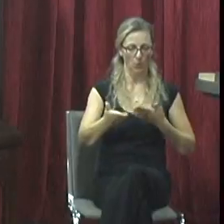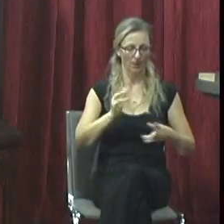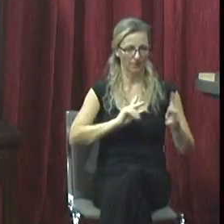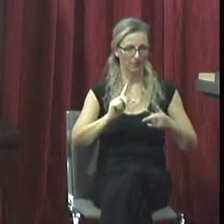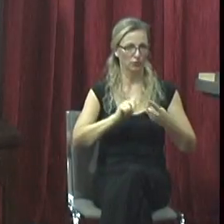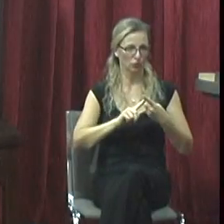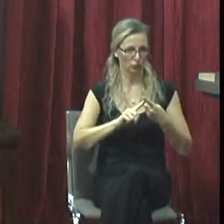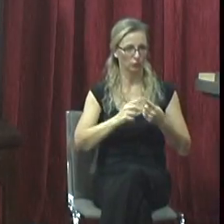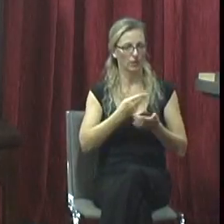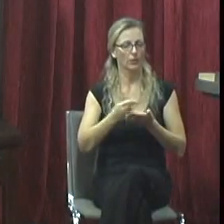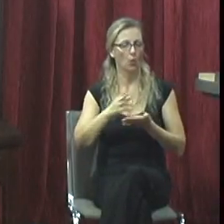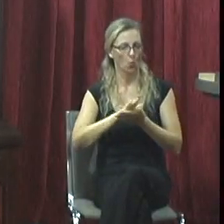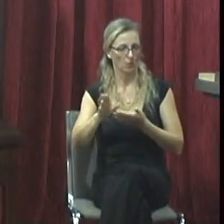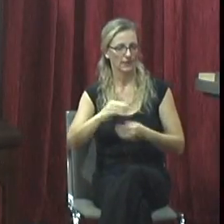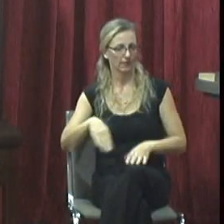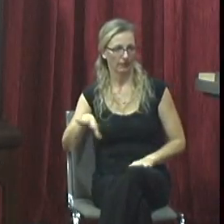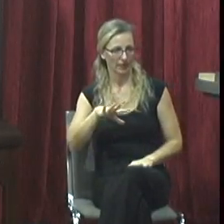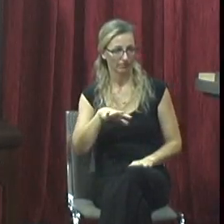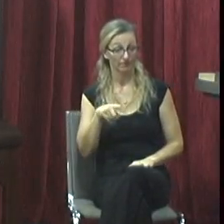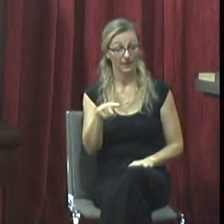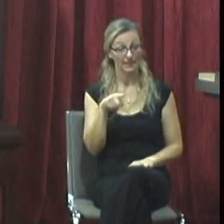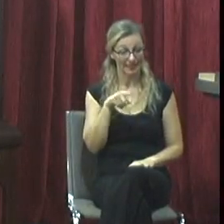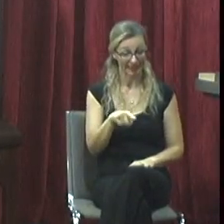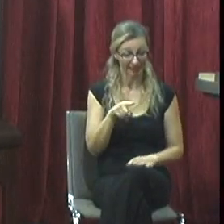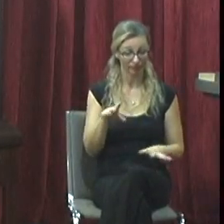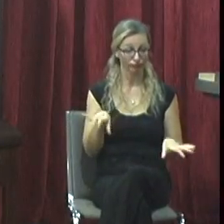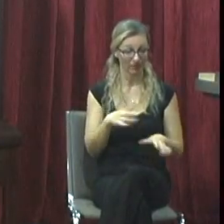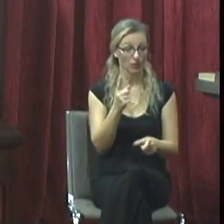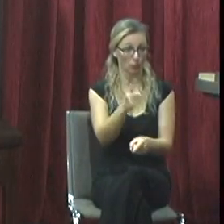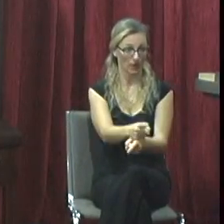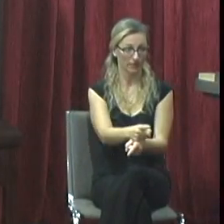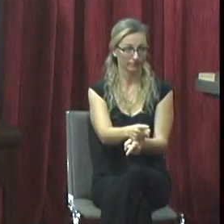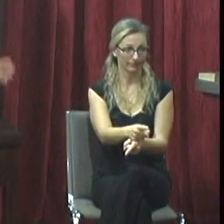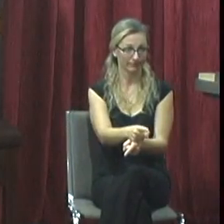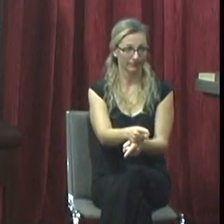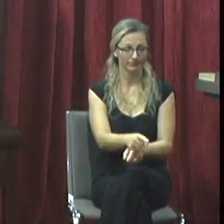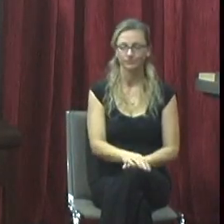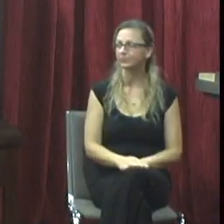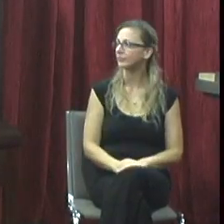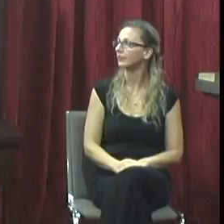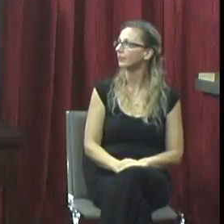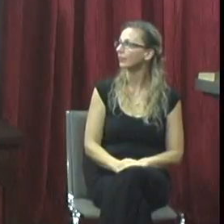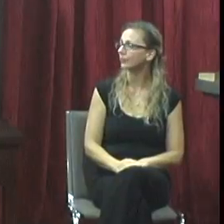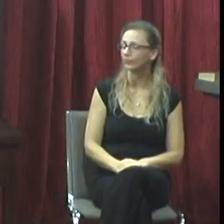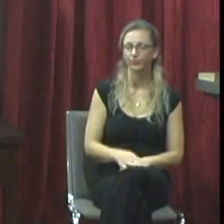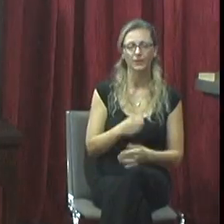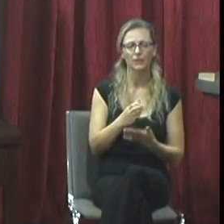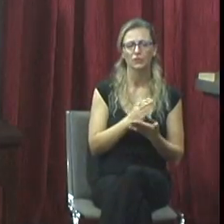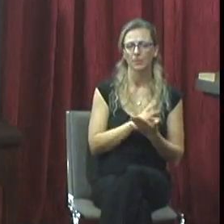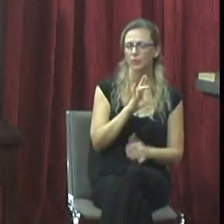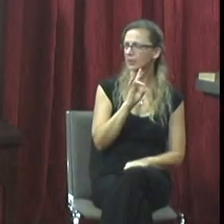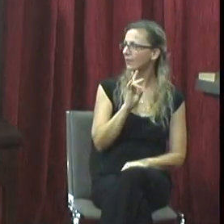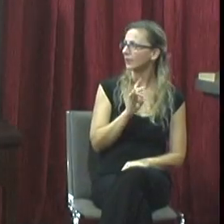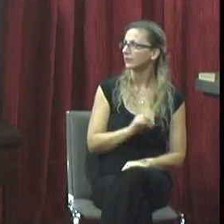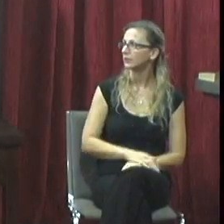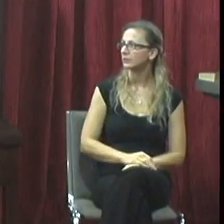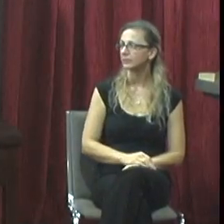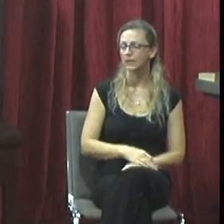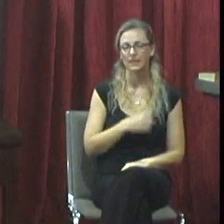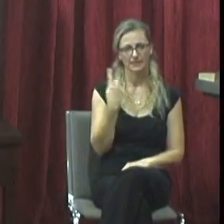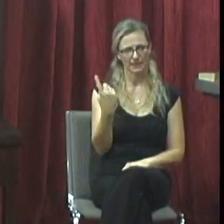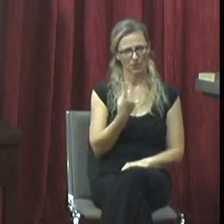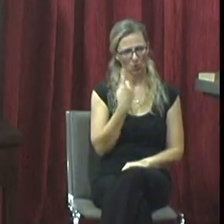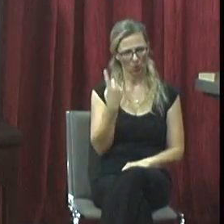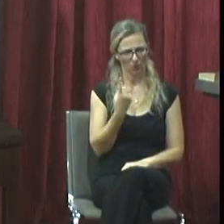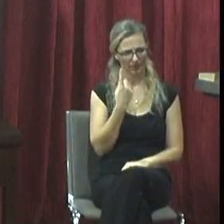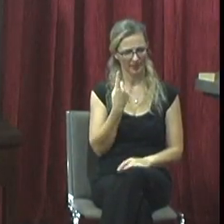how to do it right to accomplish what God has for us. But chapter 7 is different. Chapter 7 is the